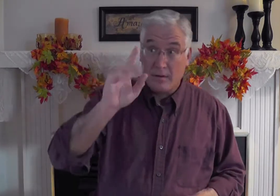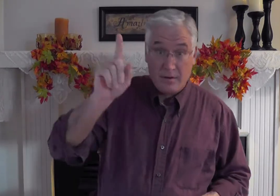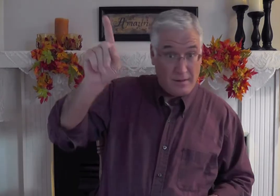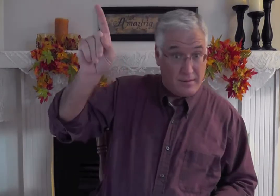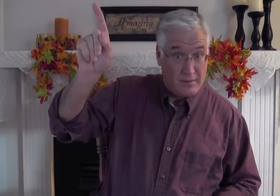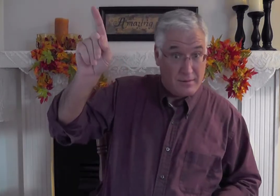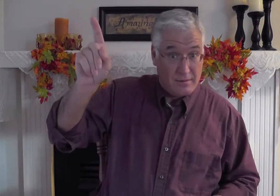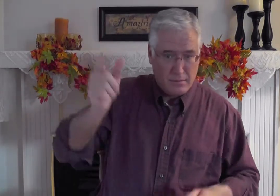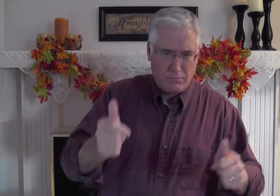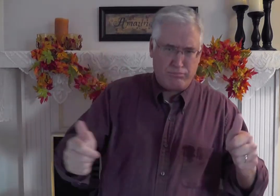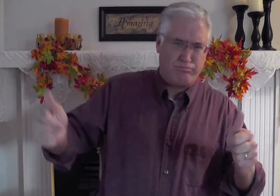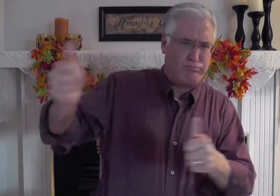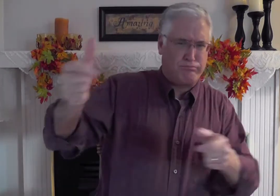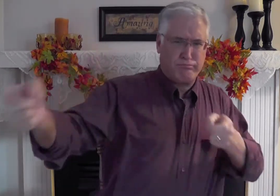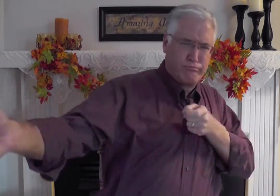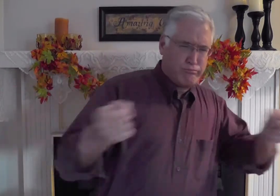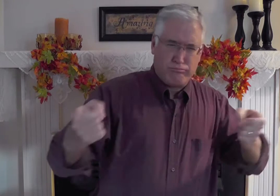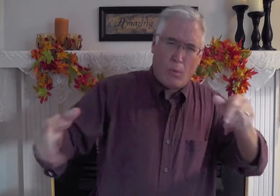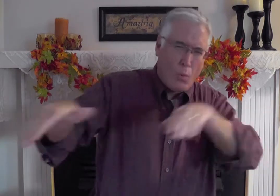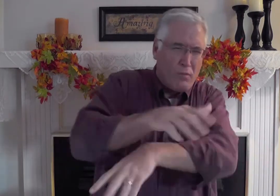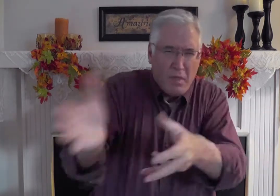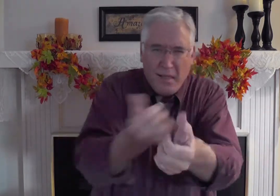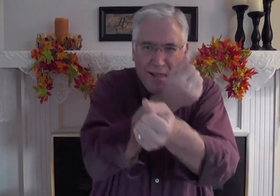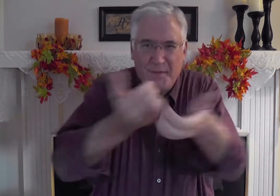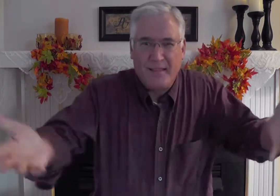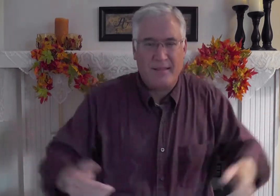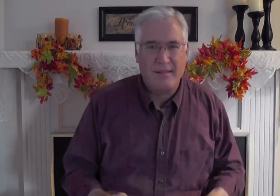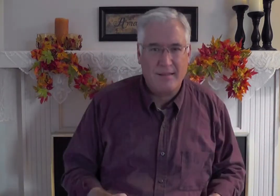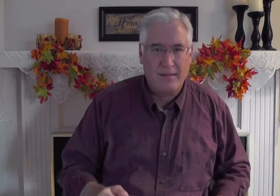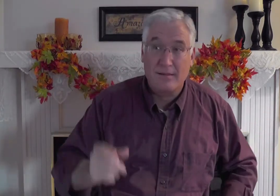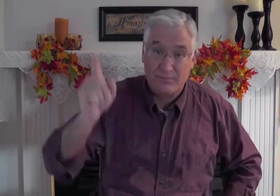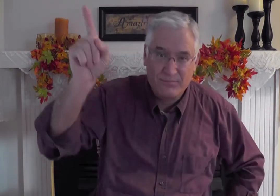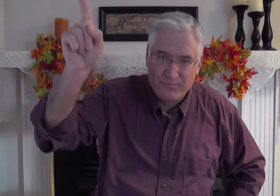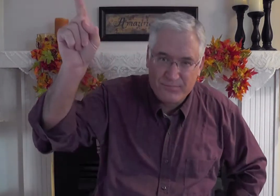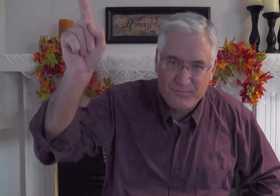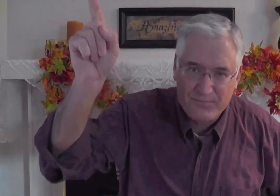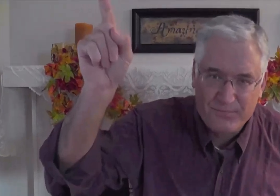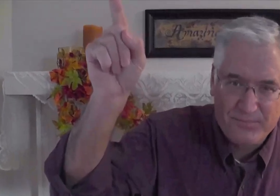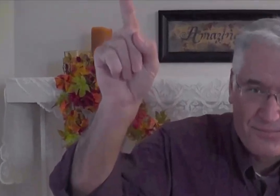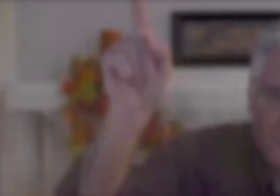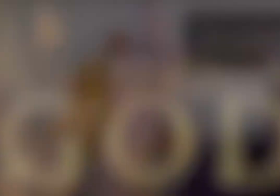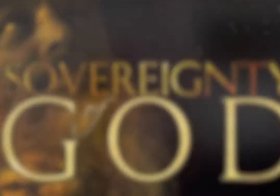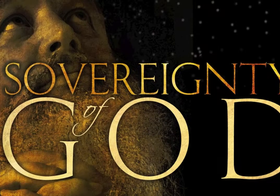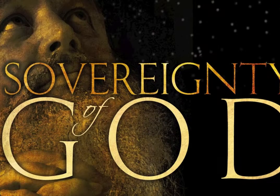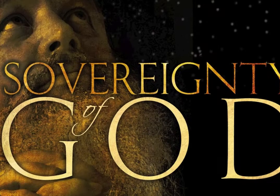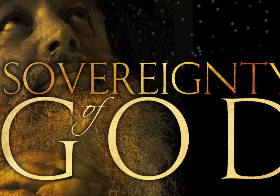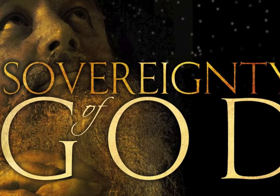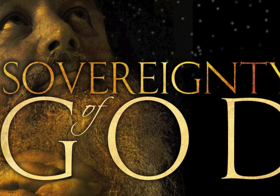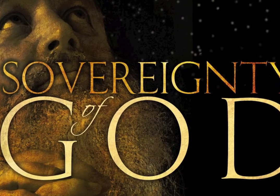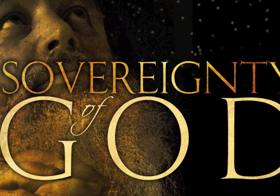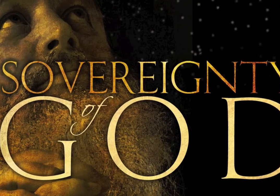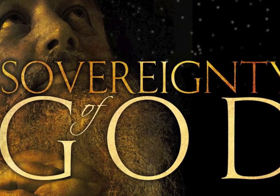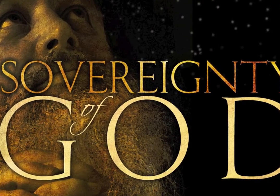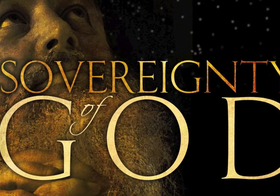that God, he is sovereign over everything, sovereign over all things.